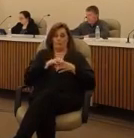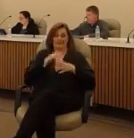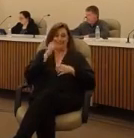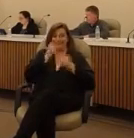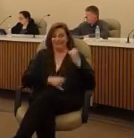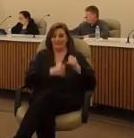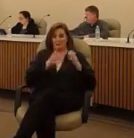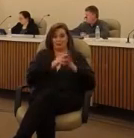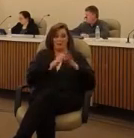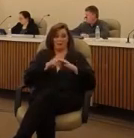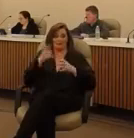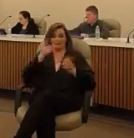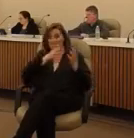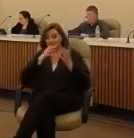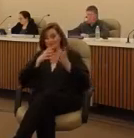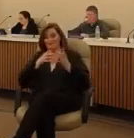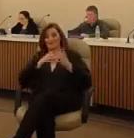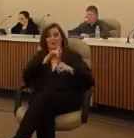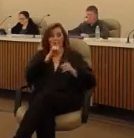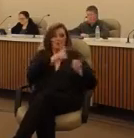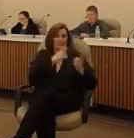comments on that resolution?